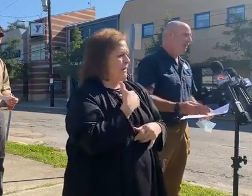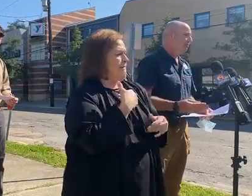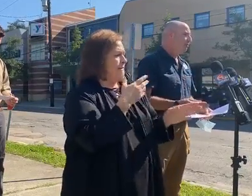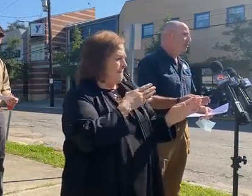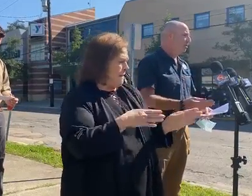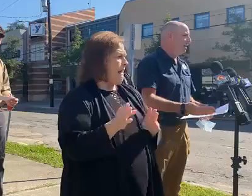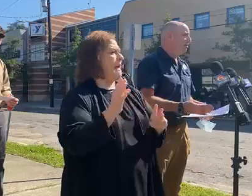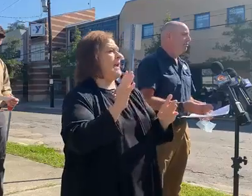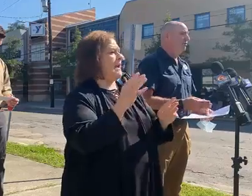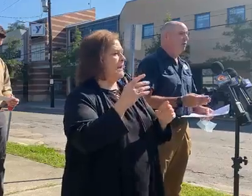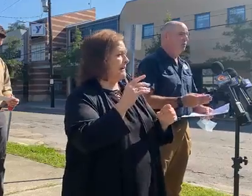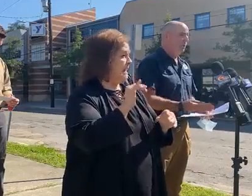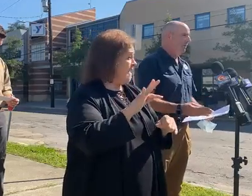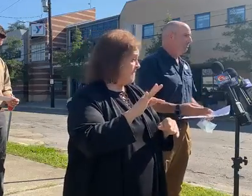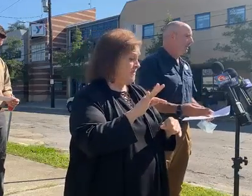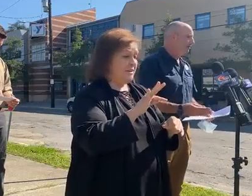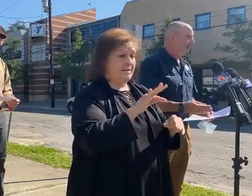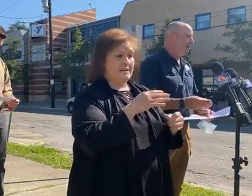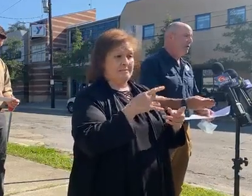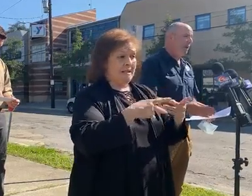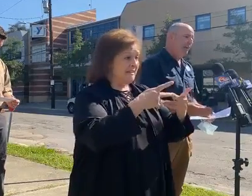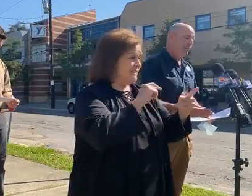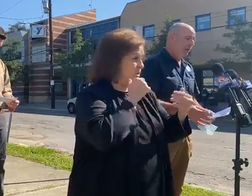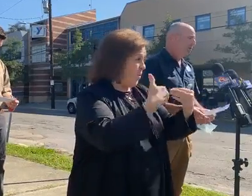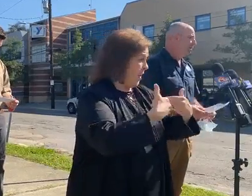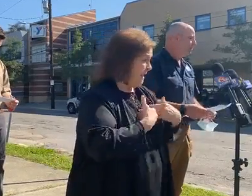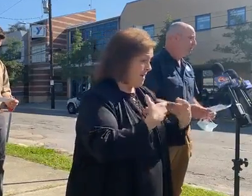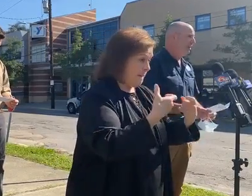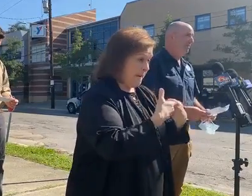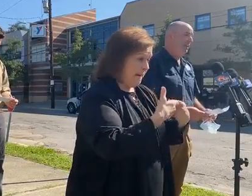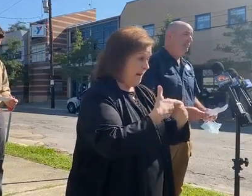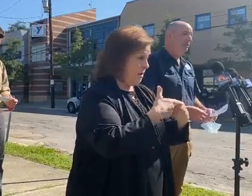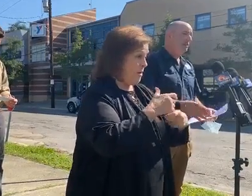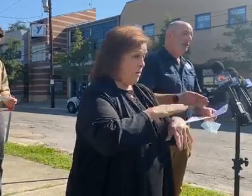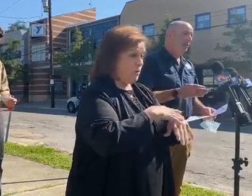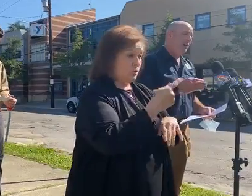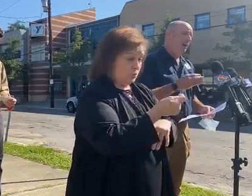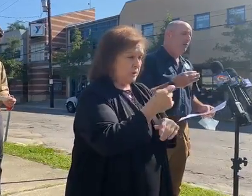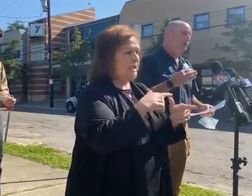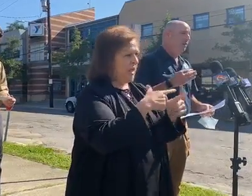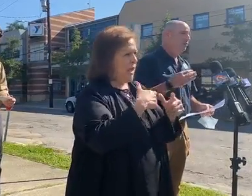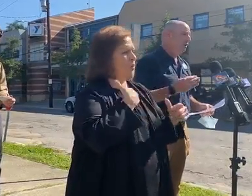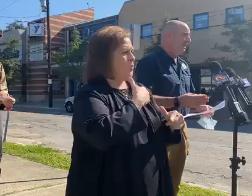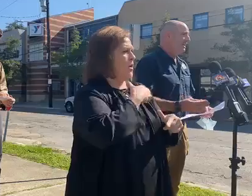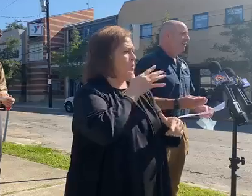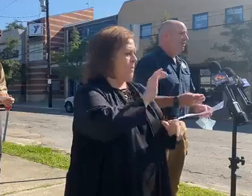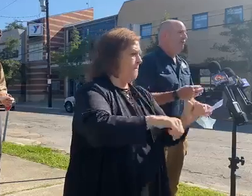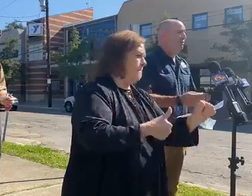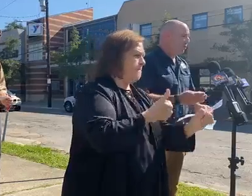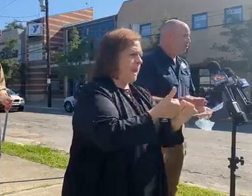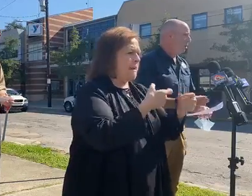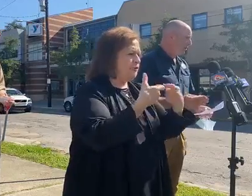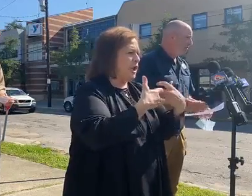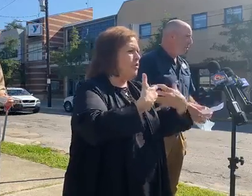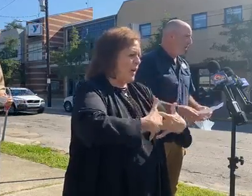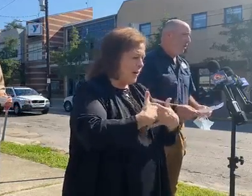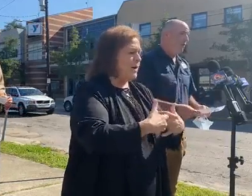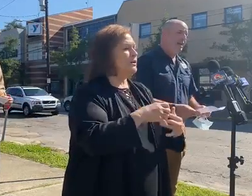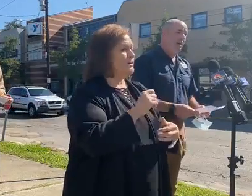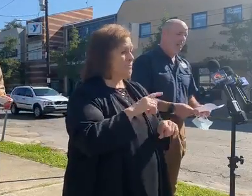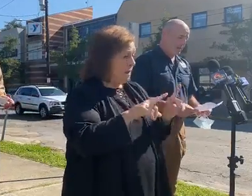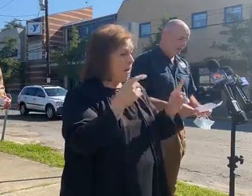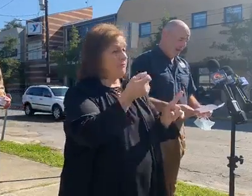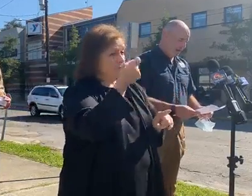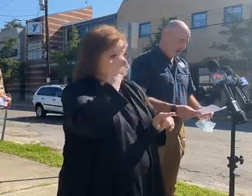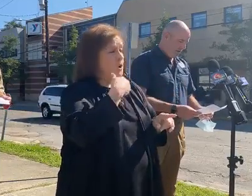in place for generators for those polling places that don't have power by Tuesday, and that's, I would say, really feverish work that's going on